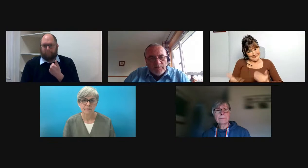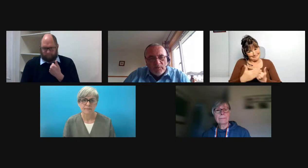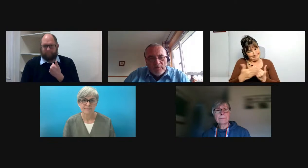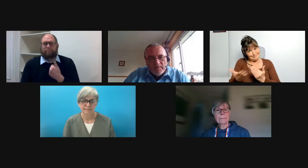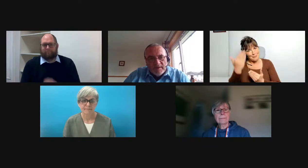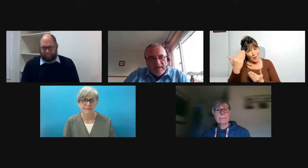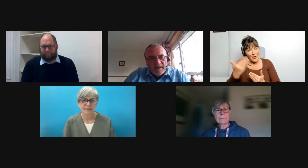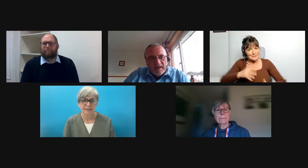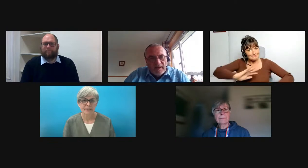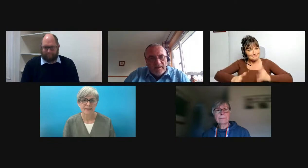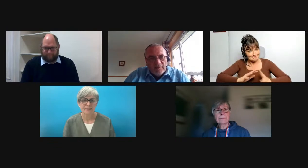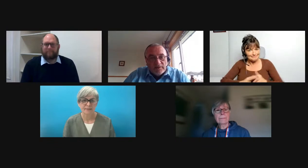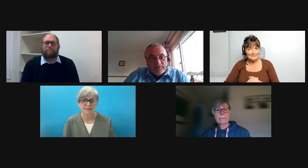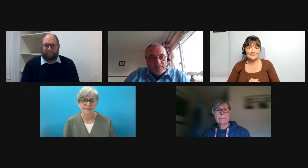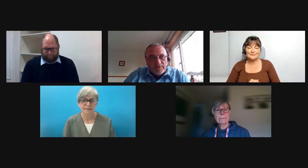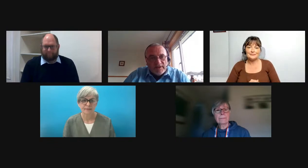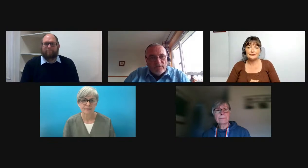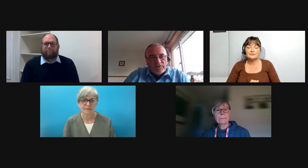that's available